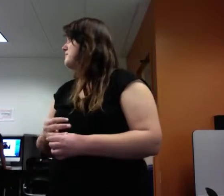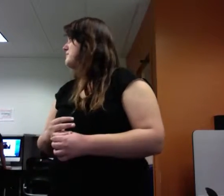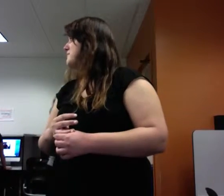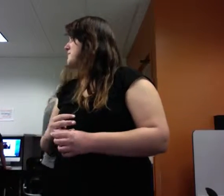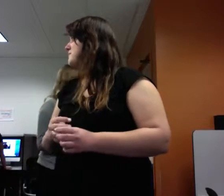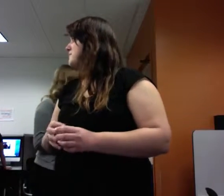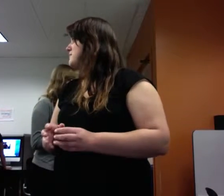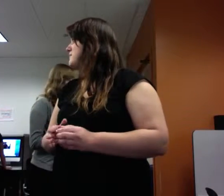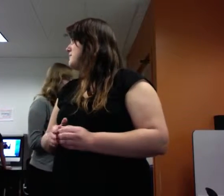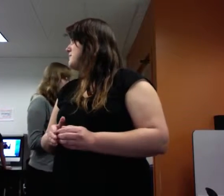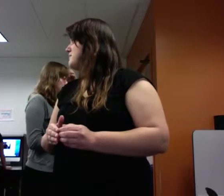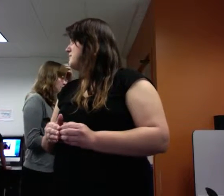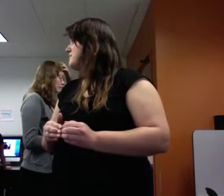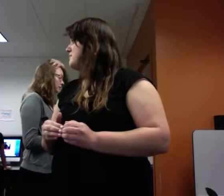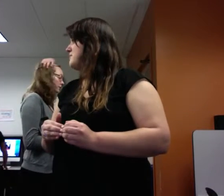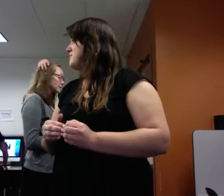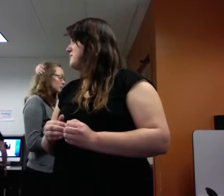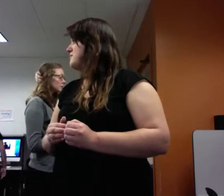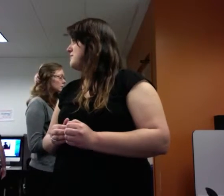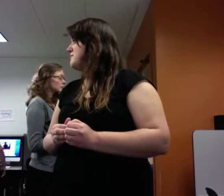take pictures of myself. Why is this frozen?